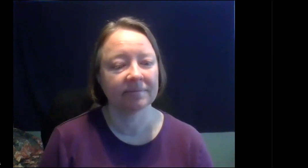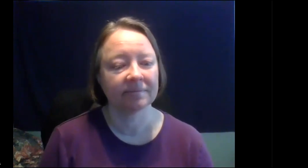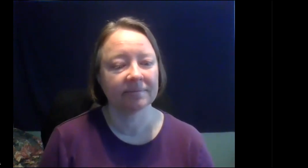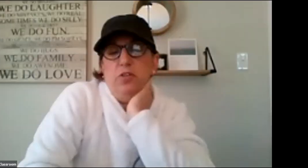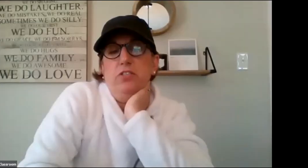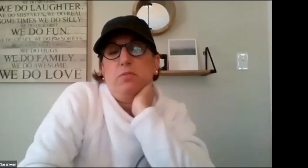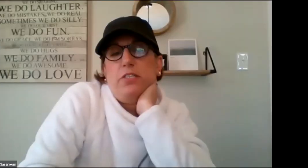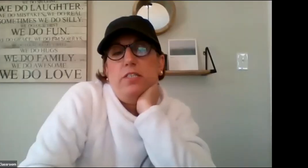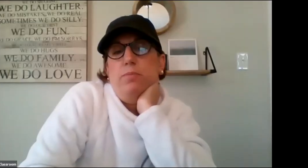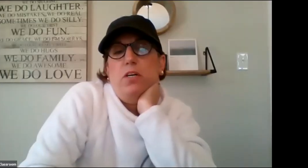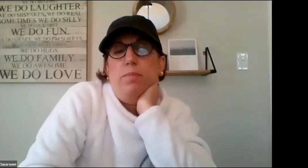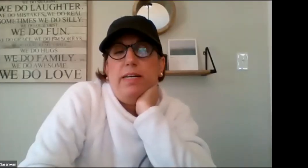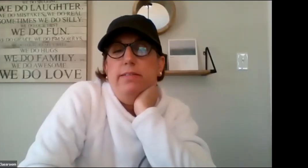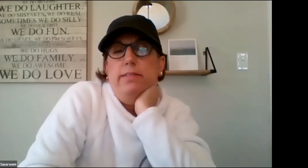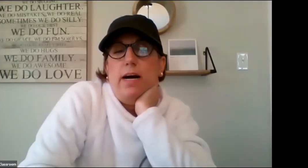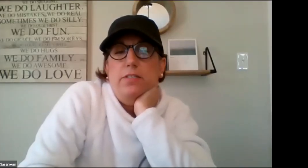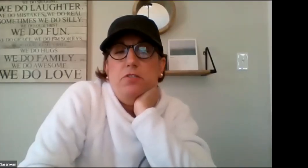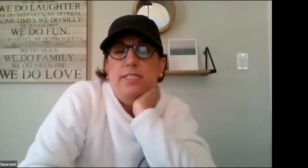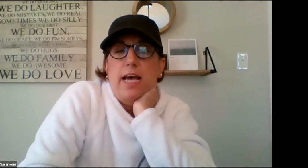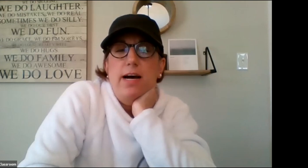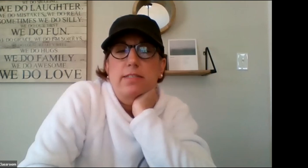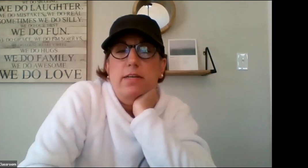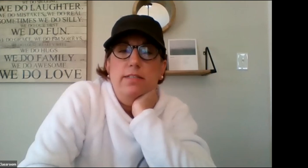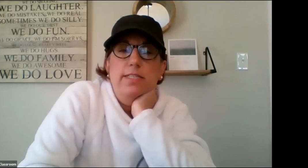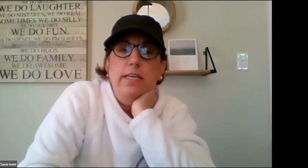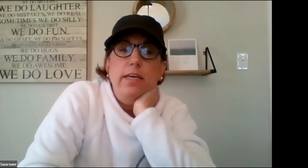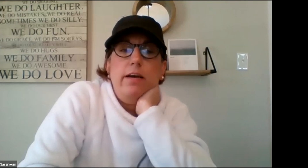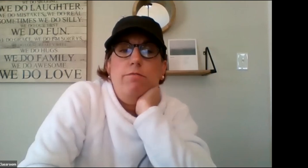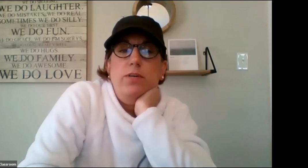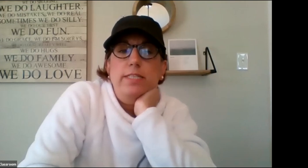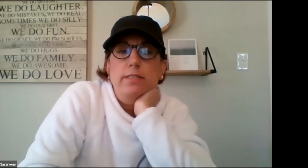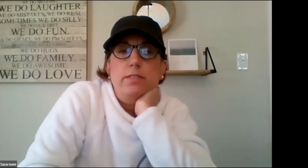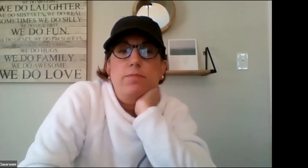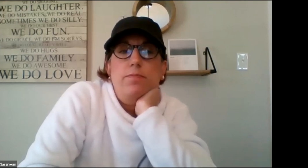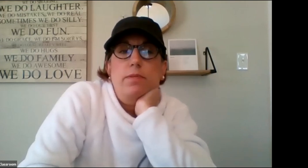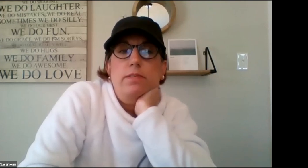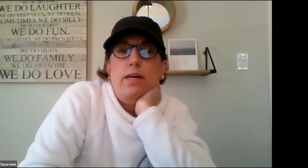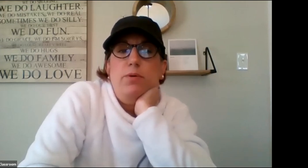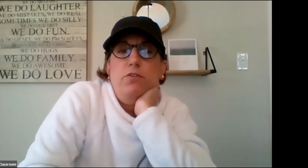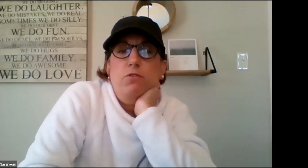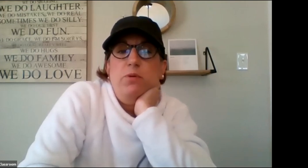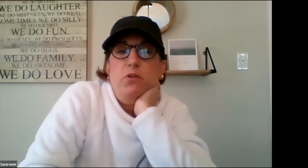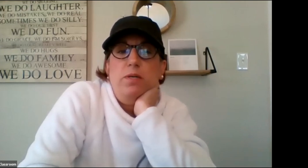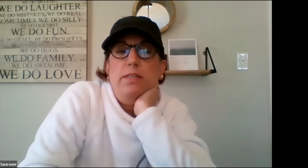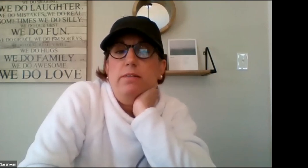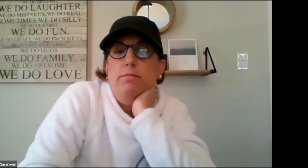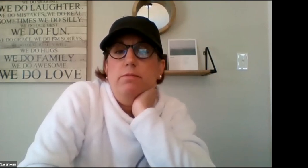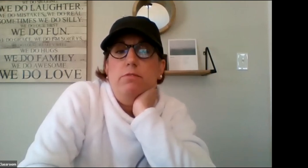Another person just mentioned a book by Dr. Sachs called Seeing Voices. Is that a book you're familiar with and